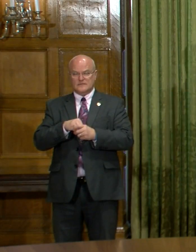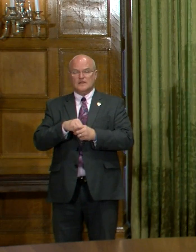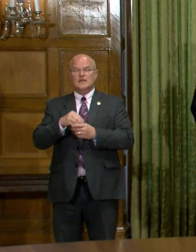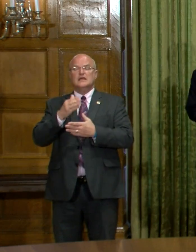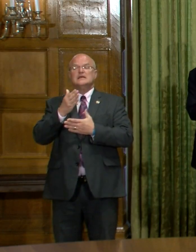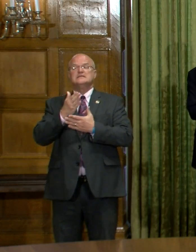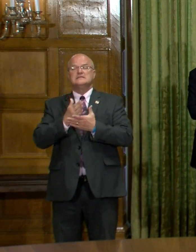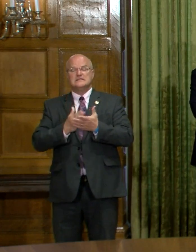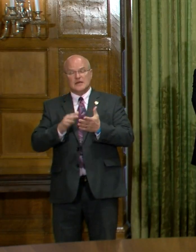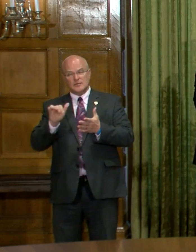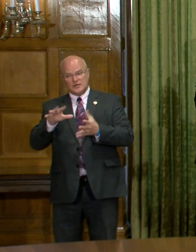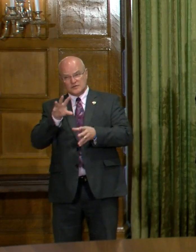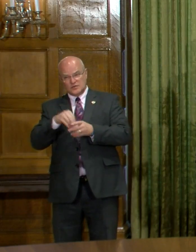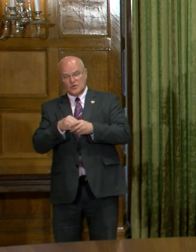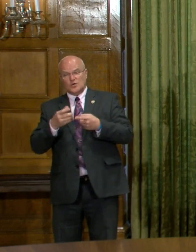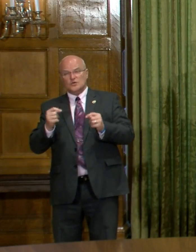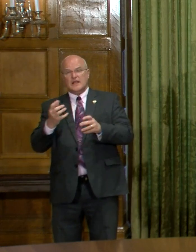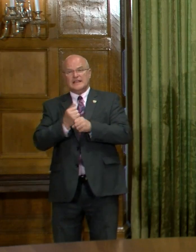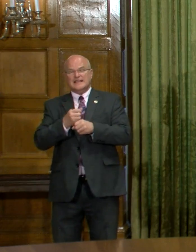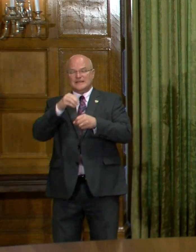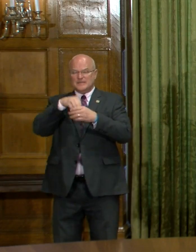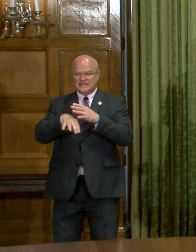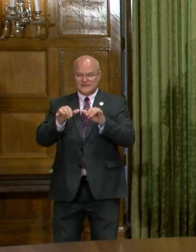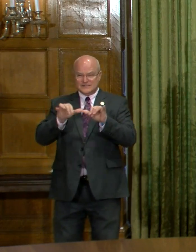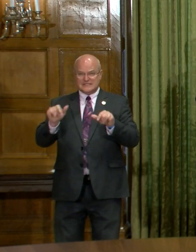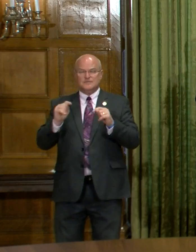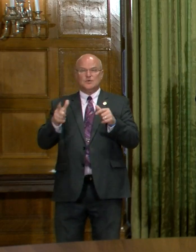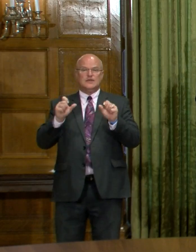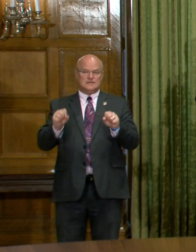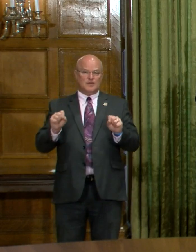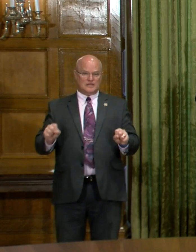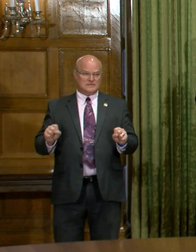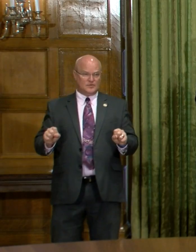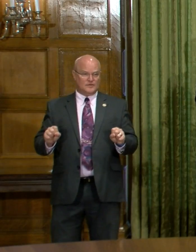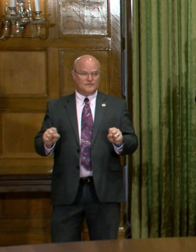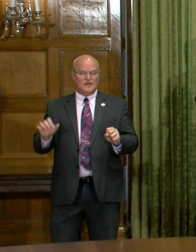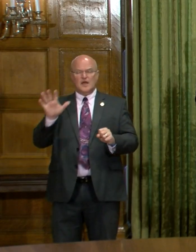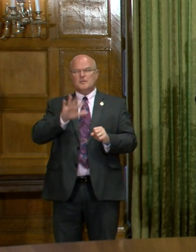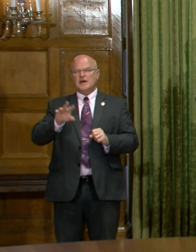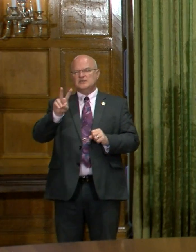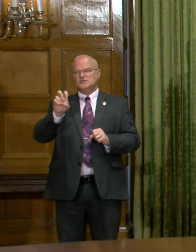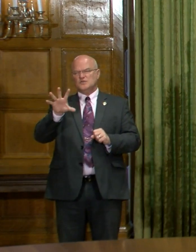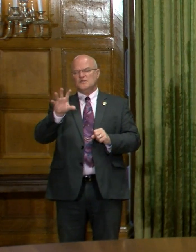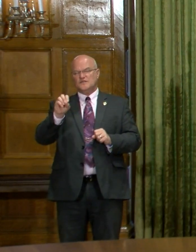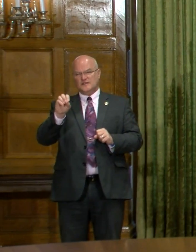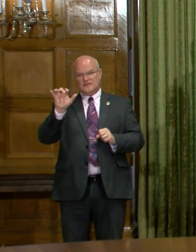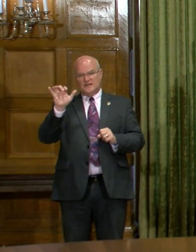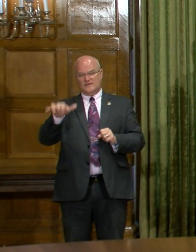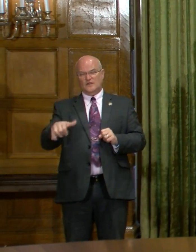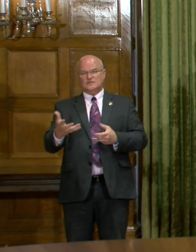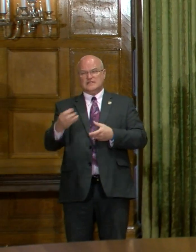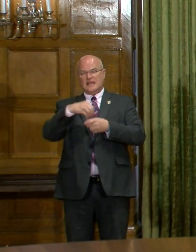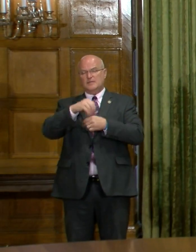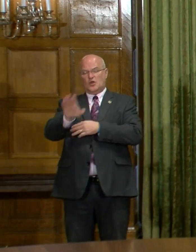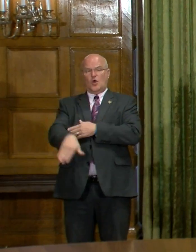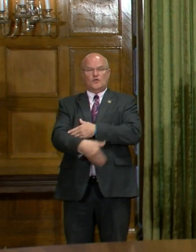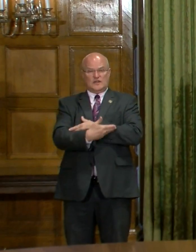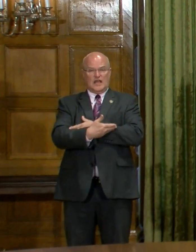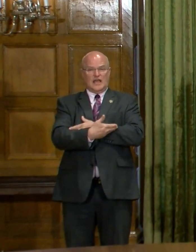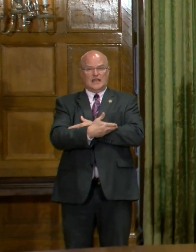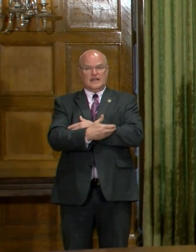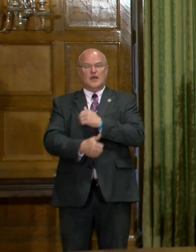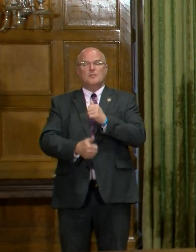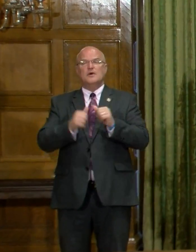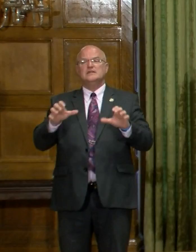Some of those are included. We're trying to get them into our system as quickly as possible. About 250 of those came in overnight